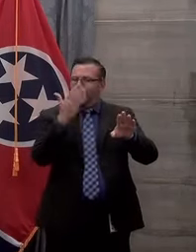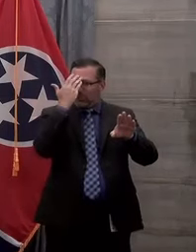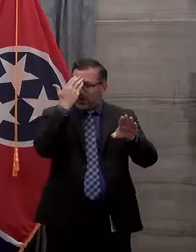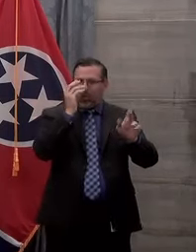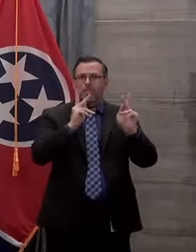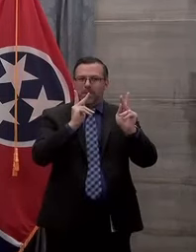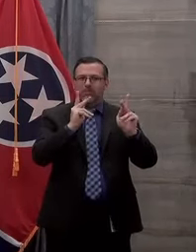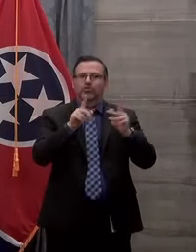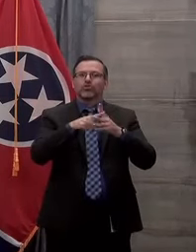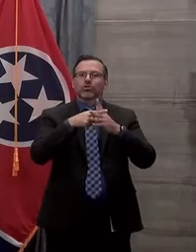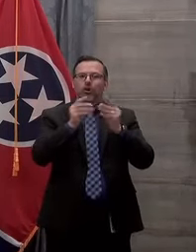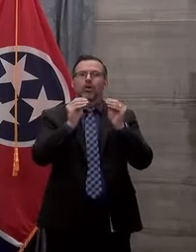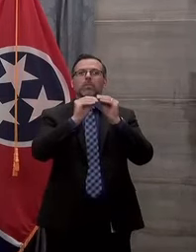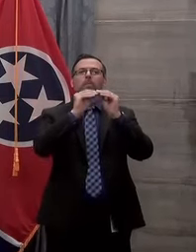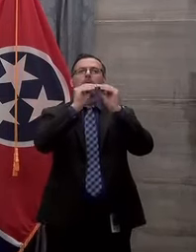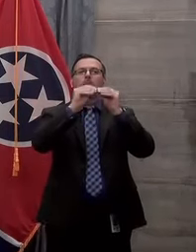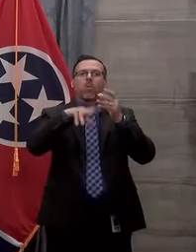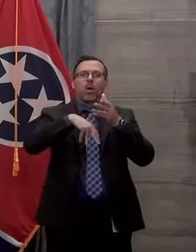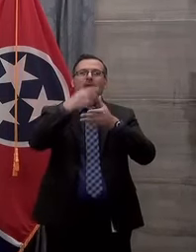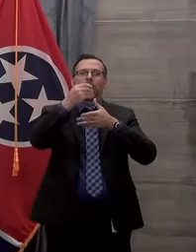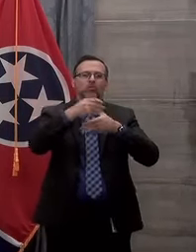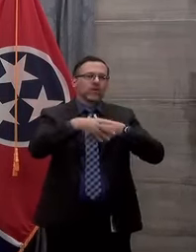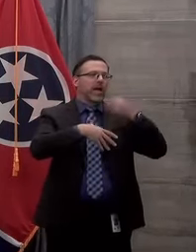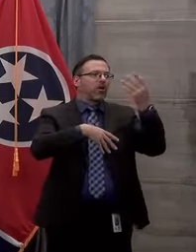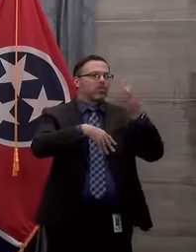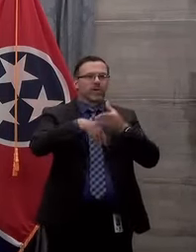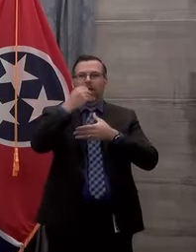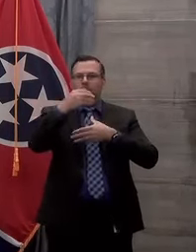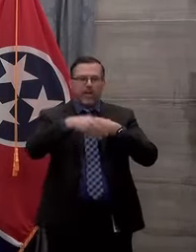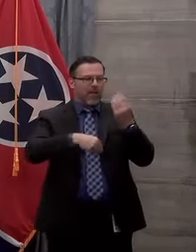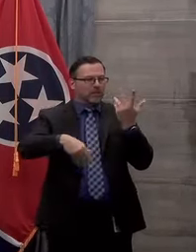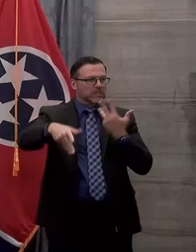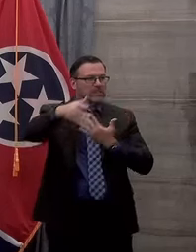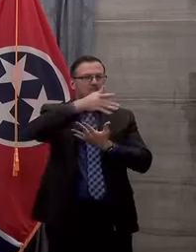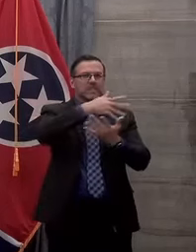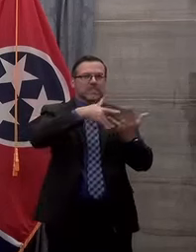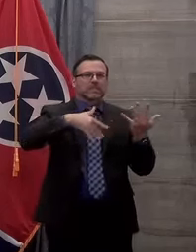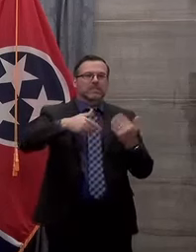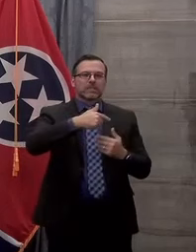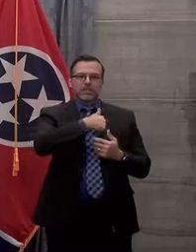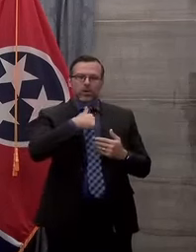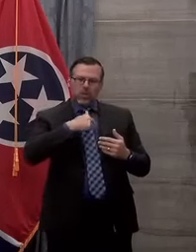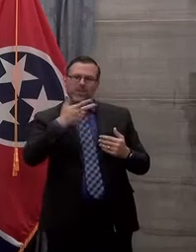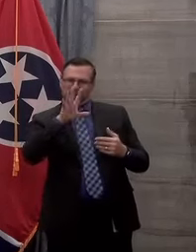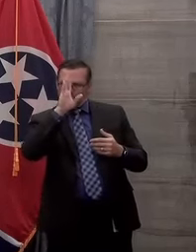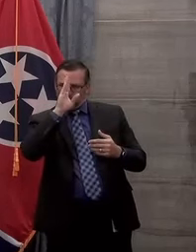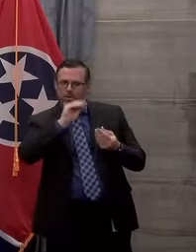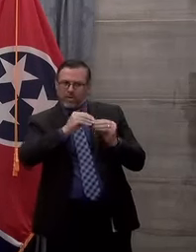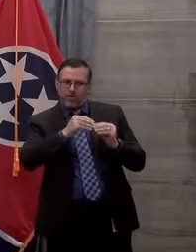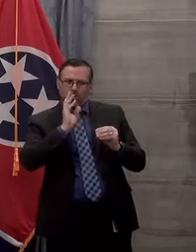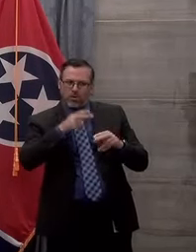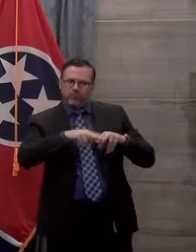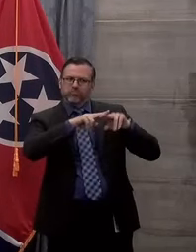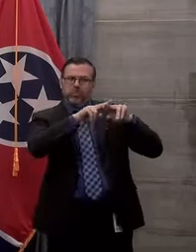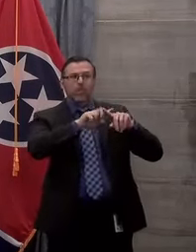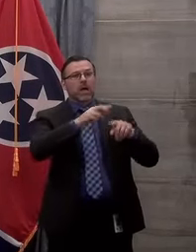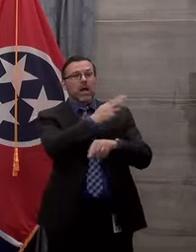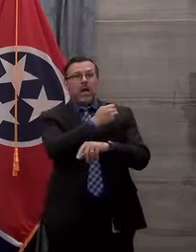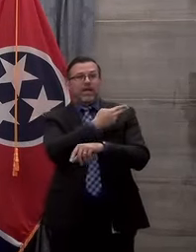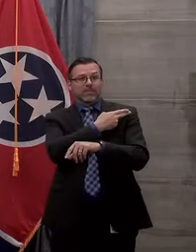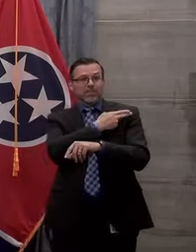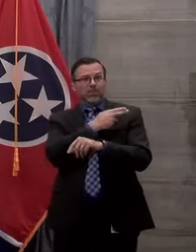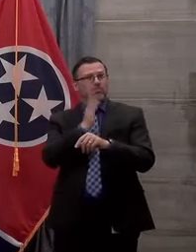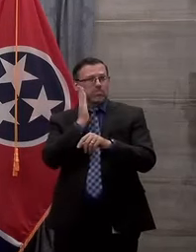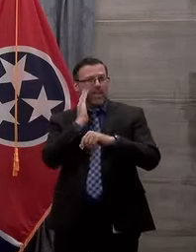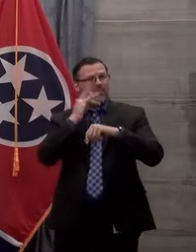moving about, and we knew this was going to happen, but we are watching it very closely. Fortunately, our hospital resources are stable